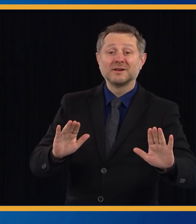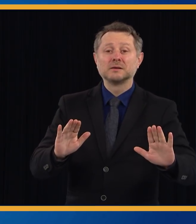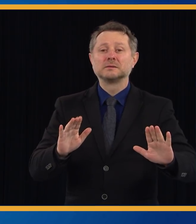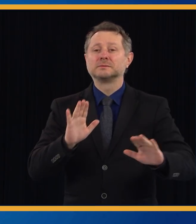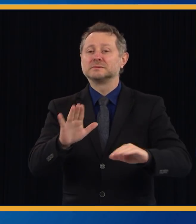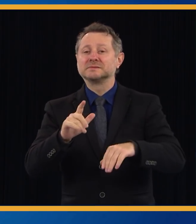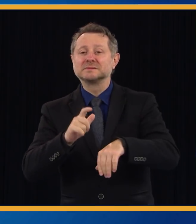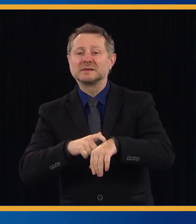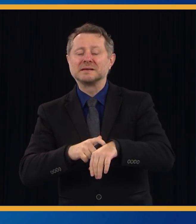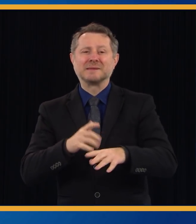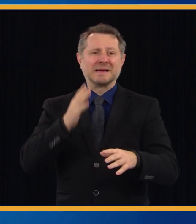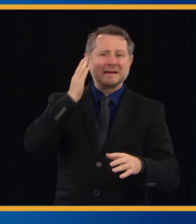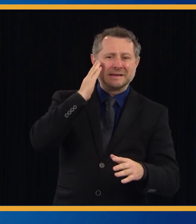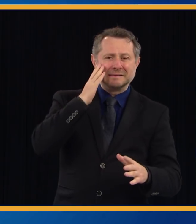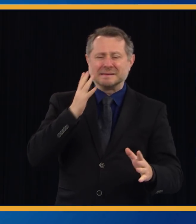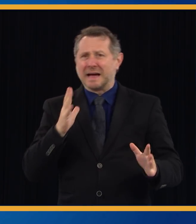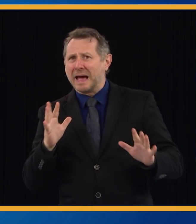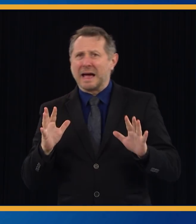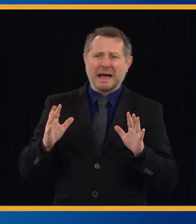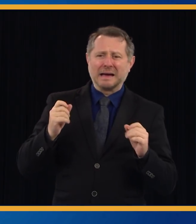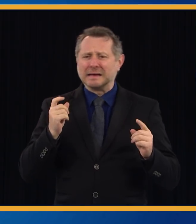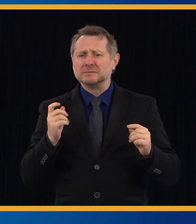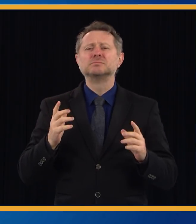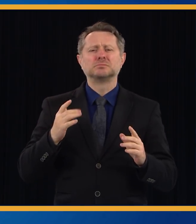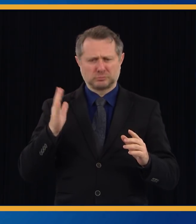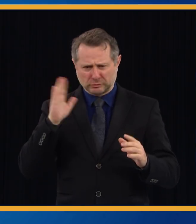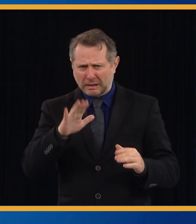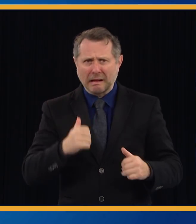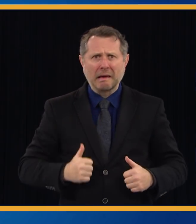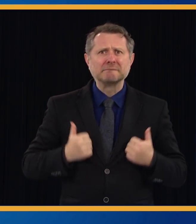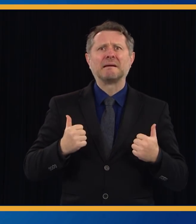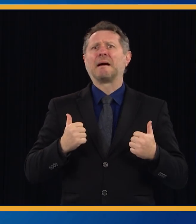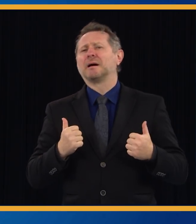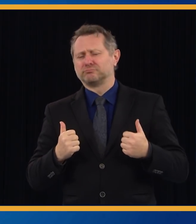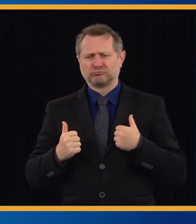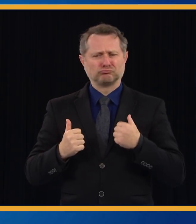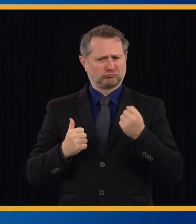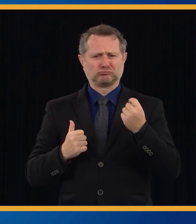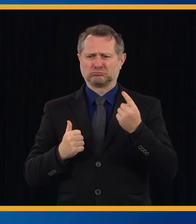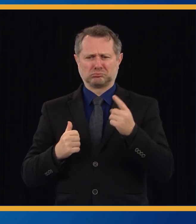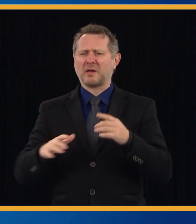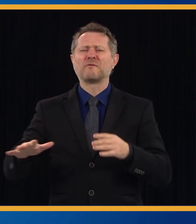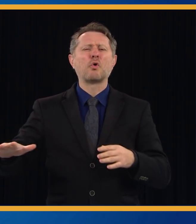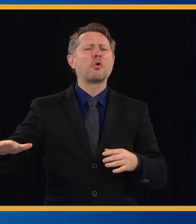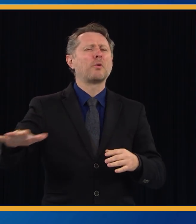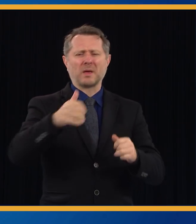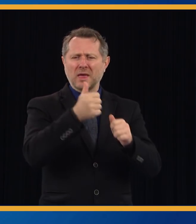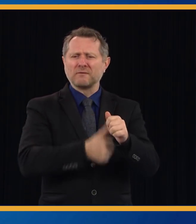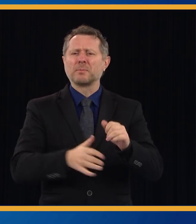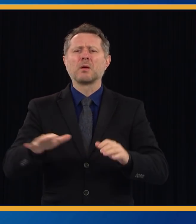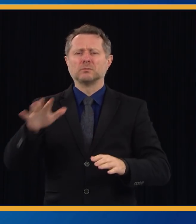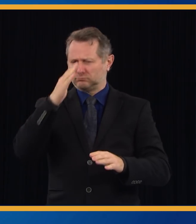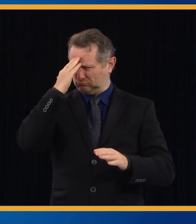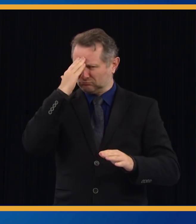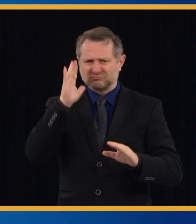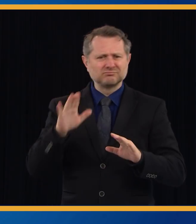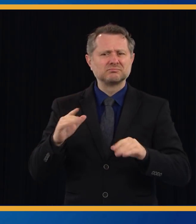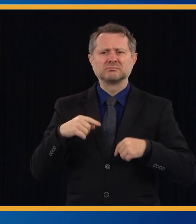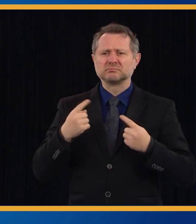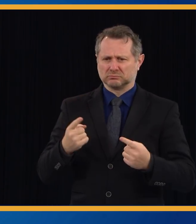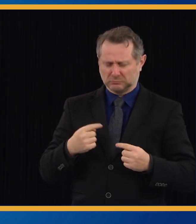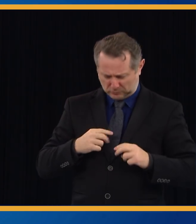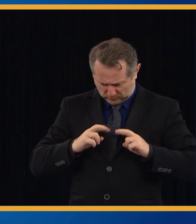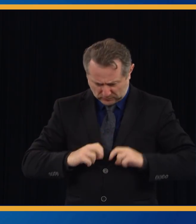for a different set of factors, but I think everybody went through a period where they analyzed